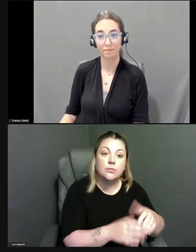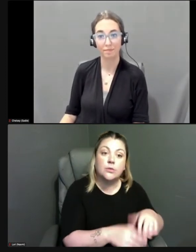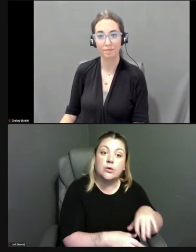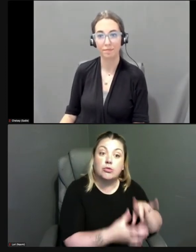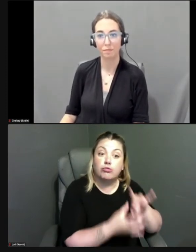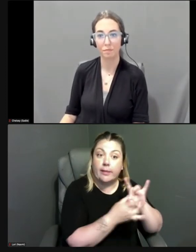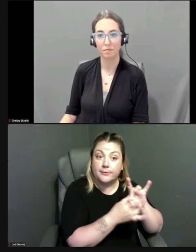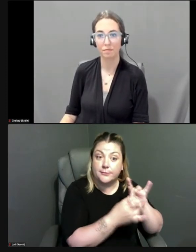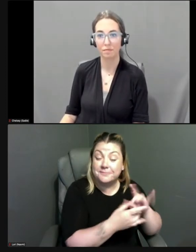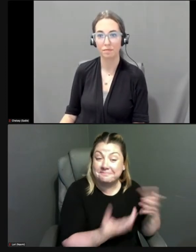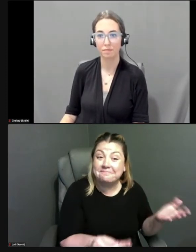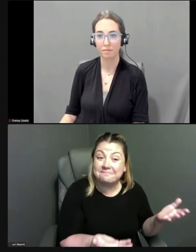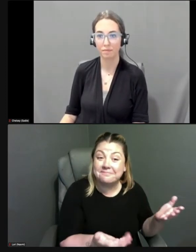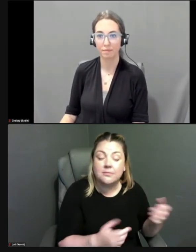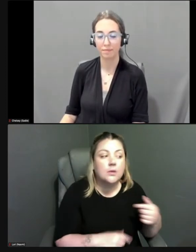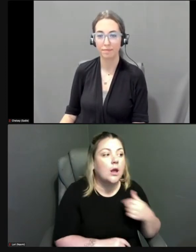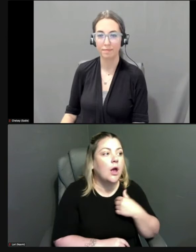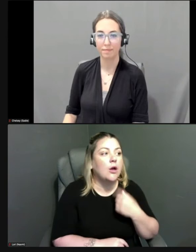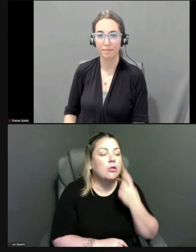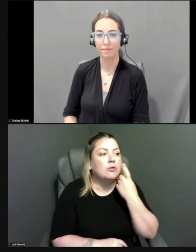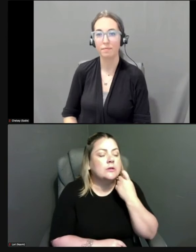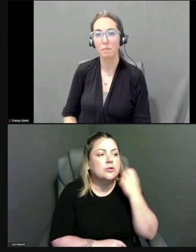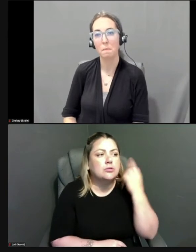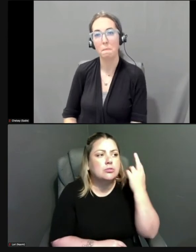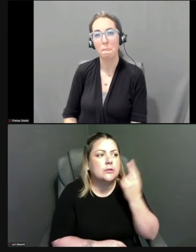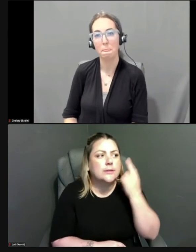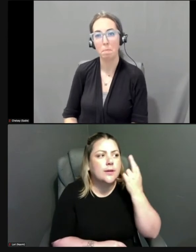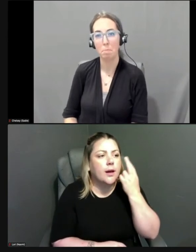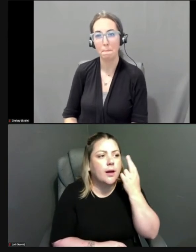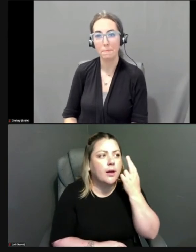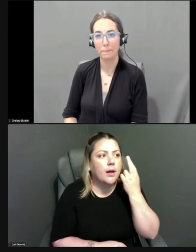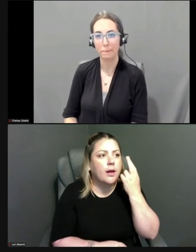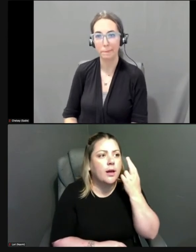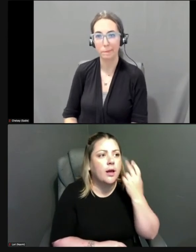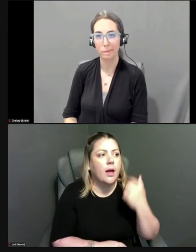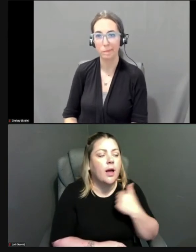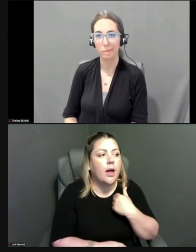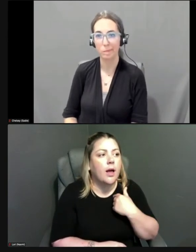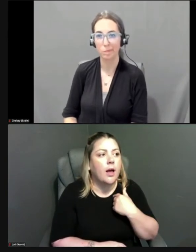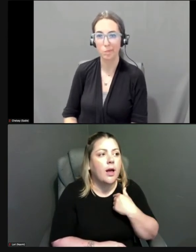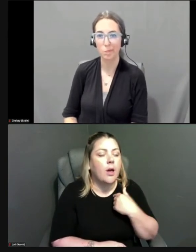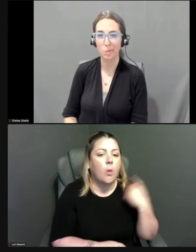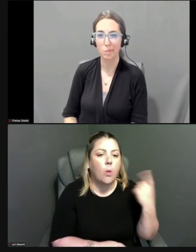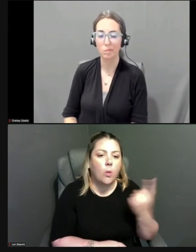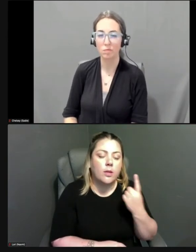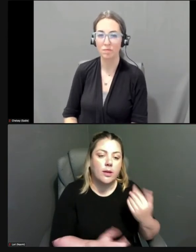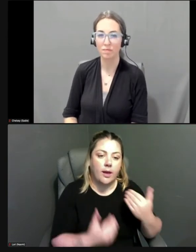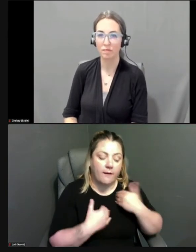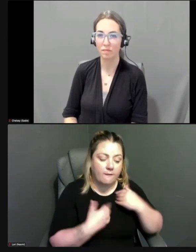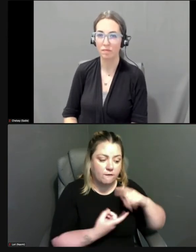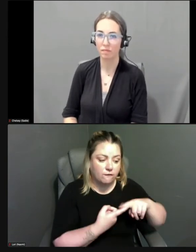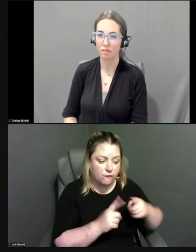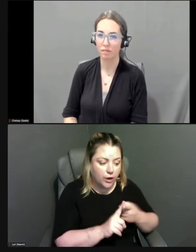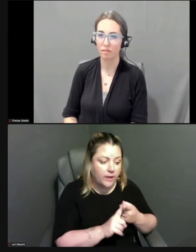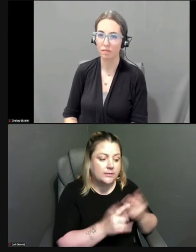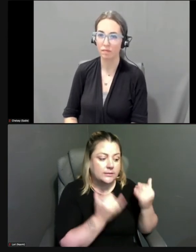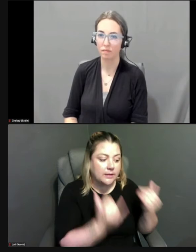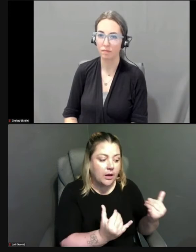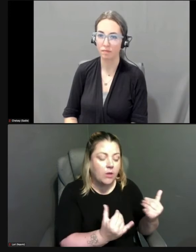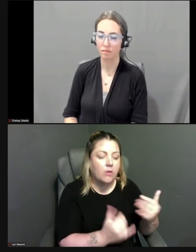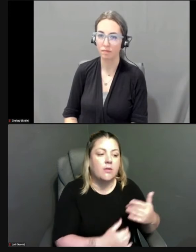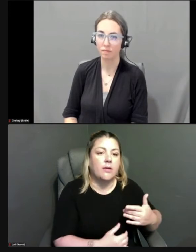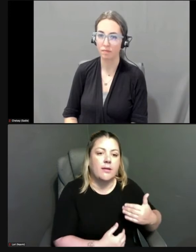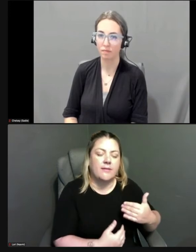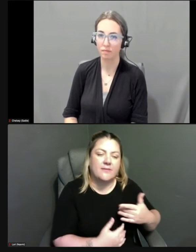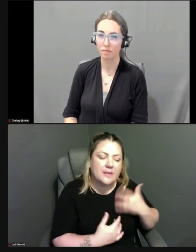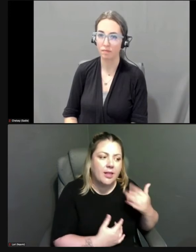I recently realized that I kind of only have friendships now that feel substantive. I think I